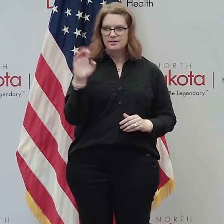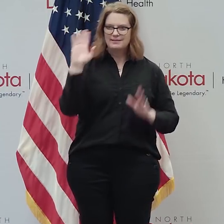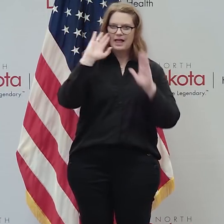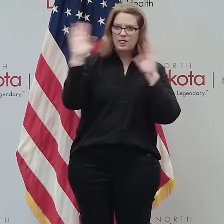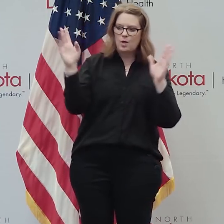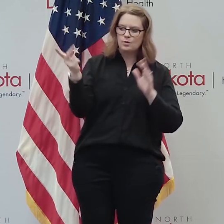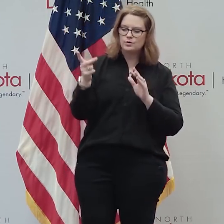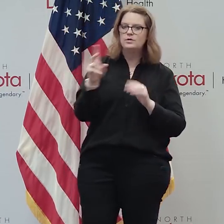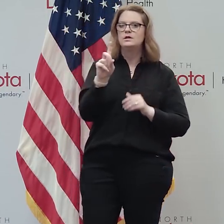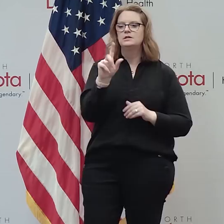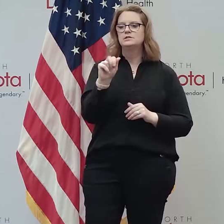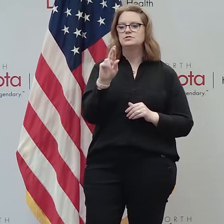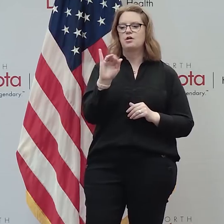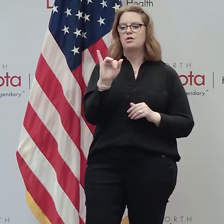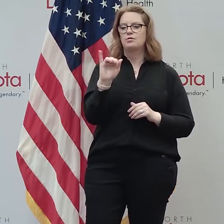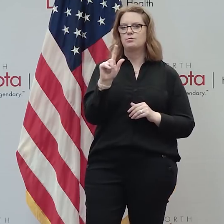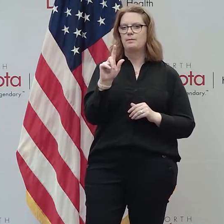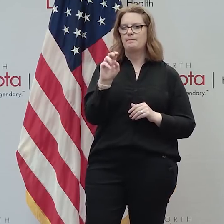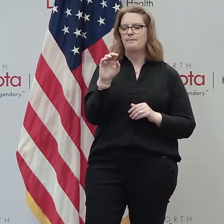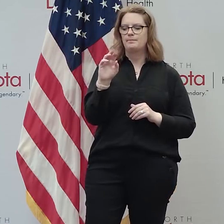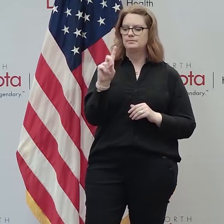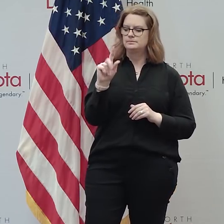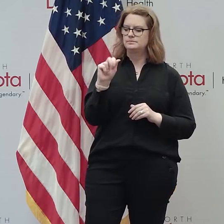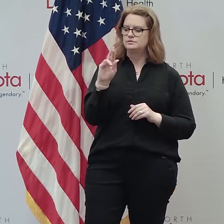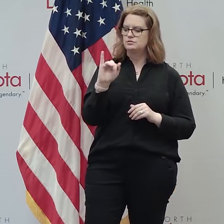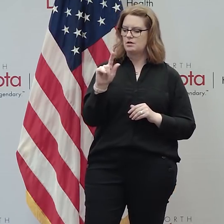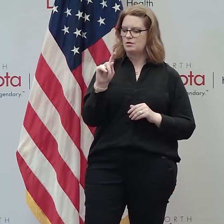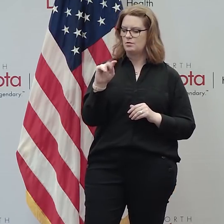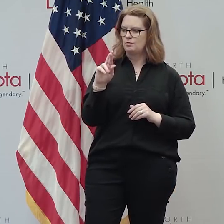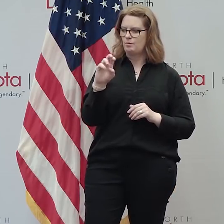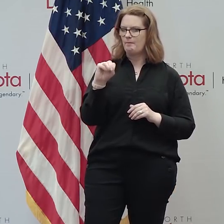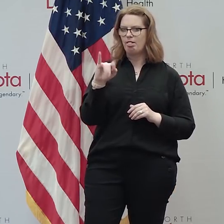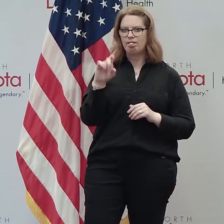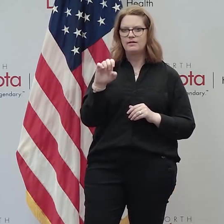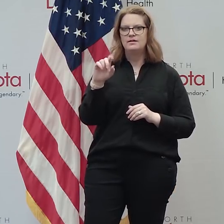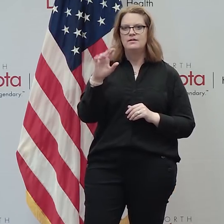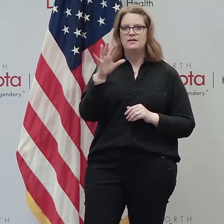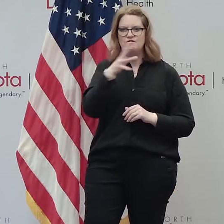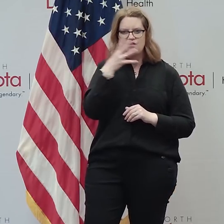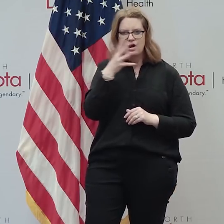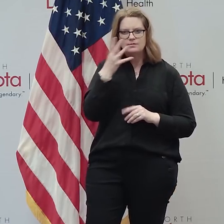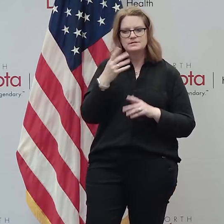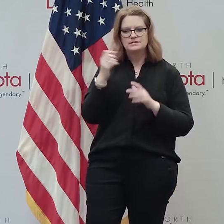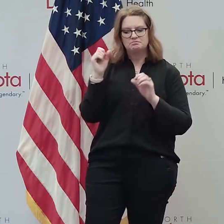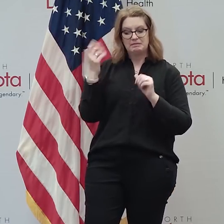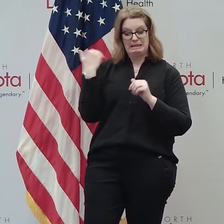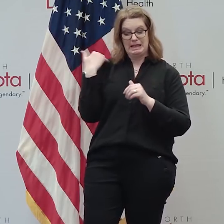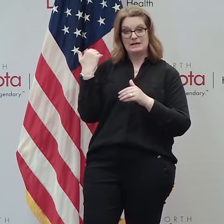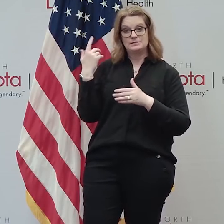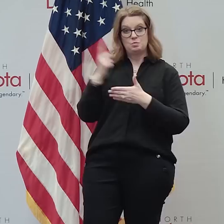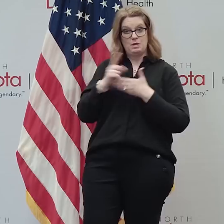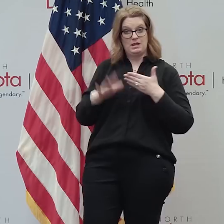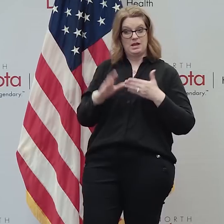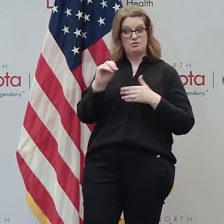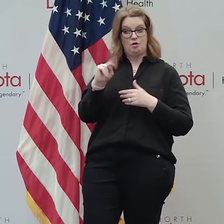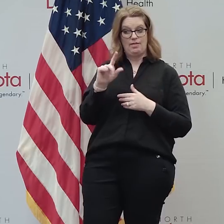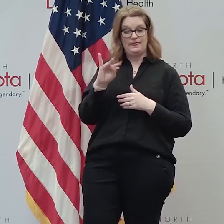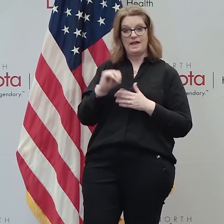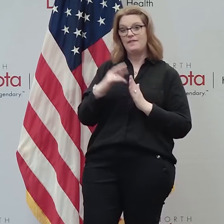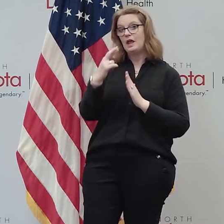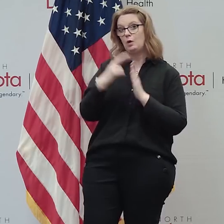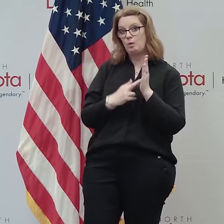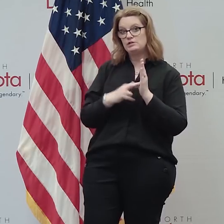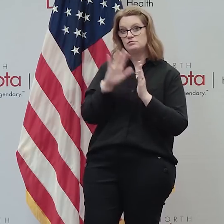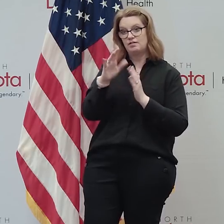Dalrymple Farms was able to register a vehicle online on last weekend and was able to do